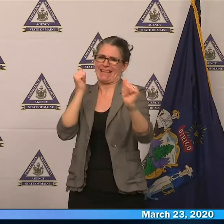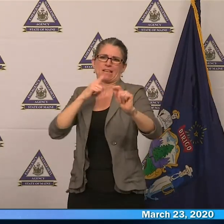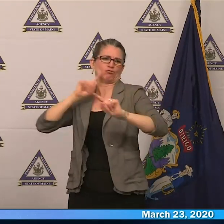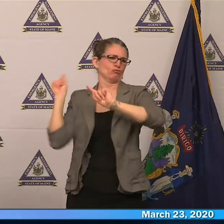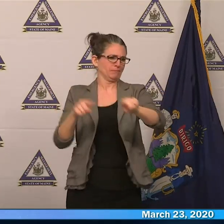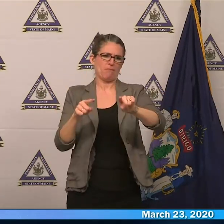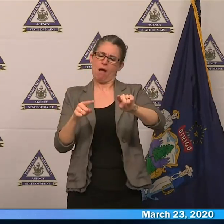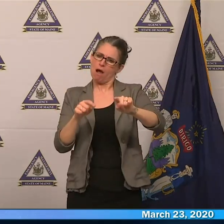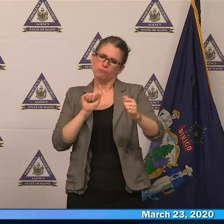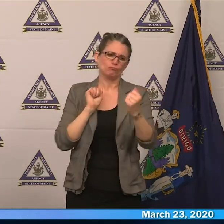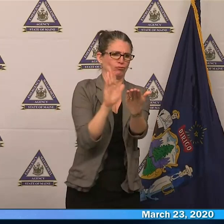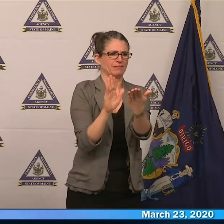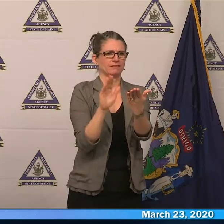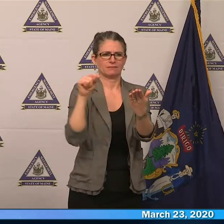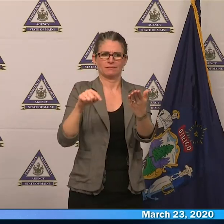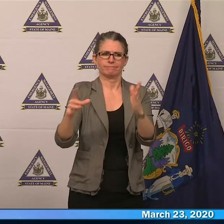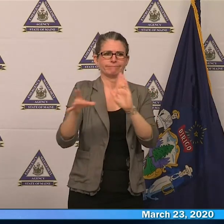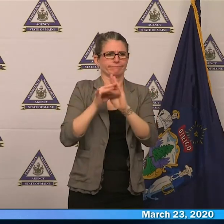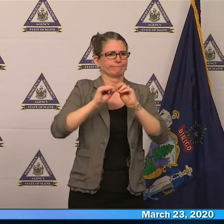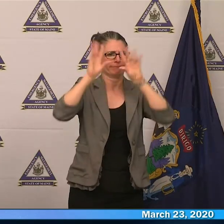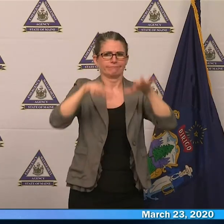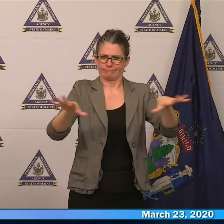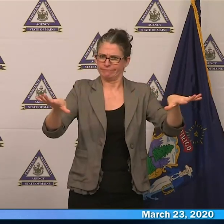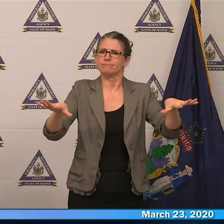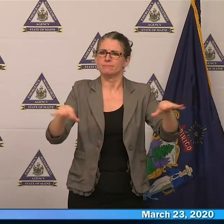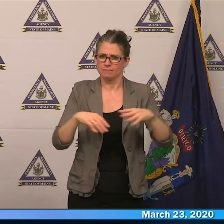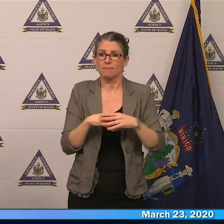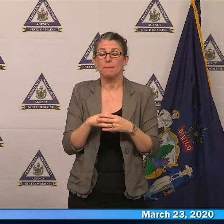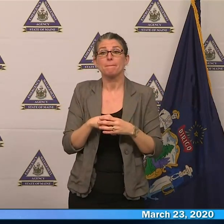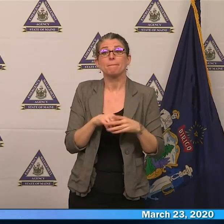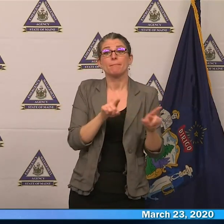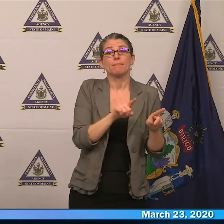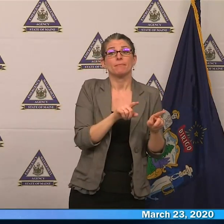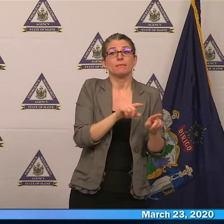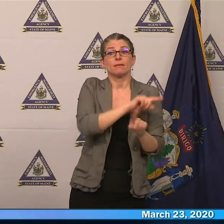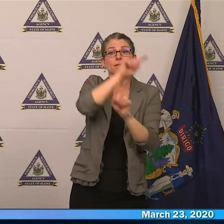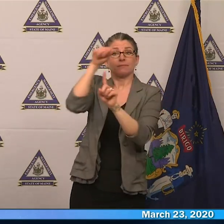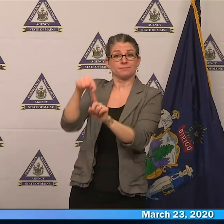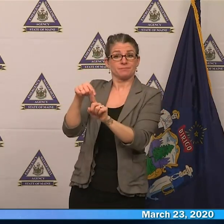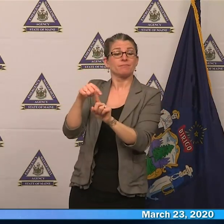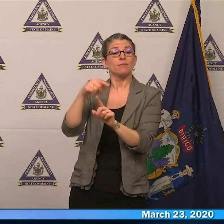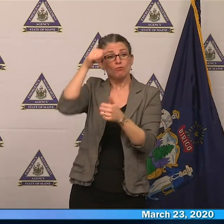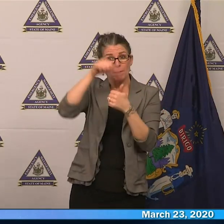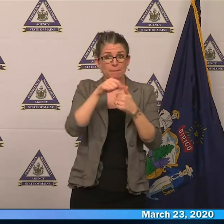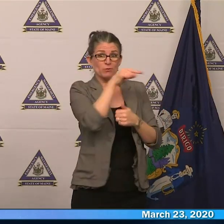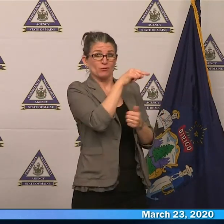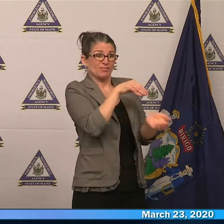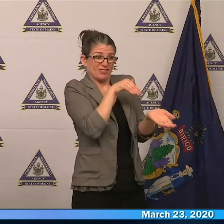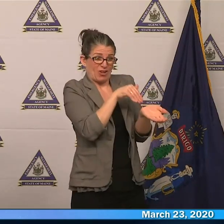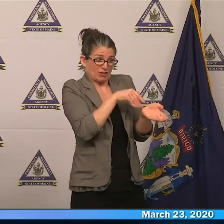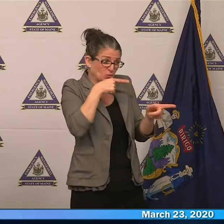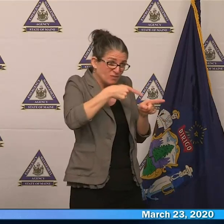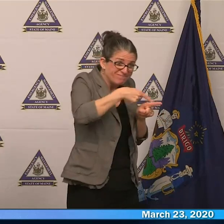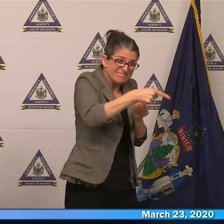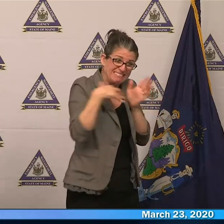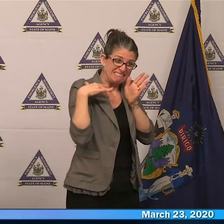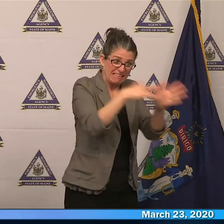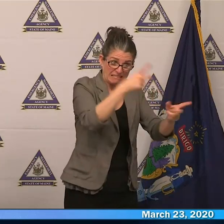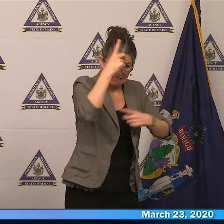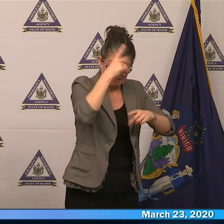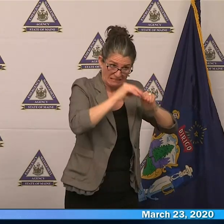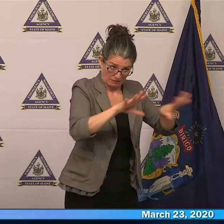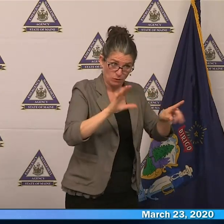recognize is just the epidemiological profiles. Maine is not Manhattan. There are